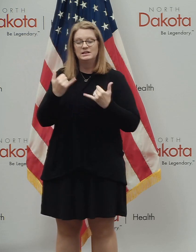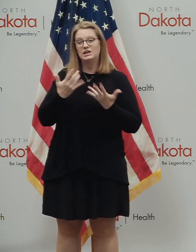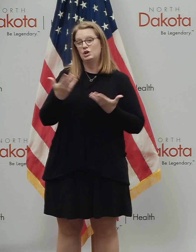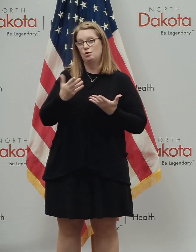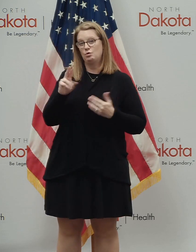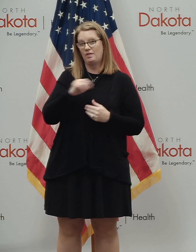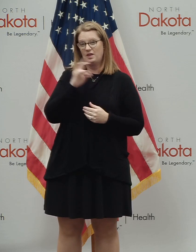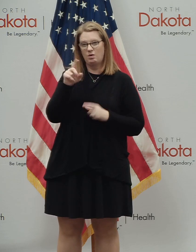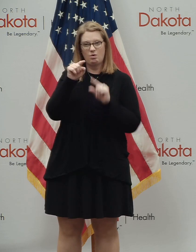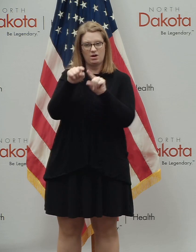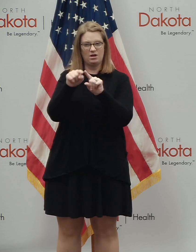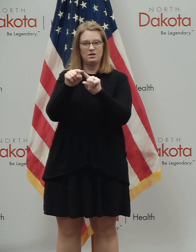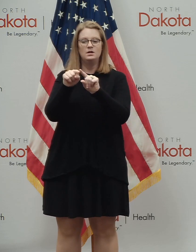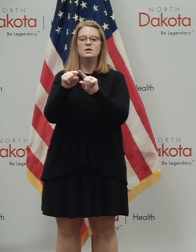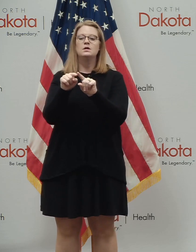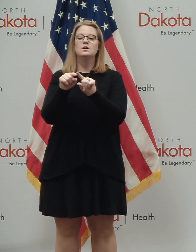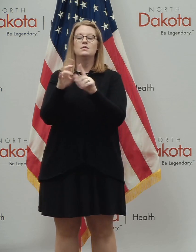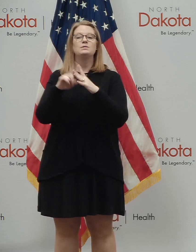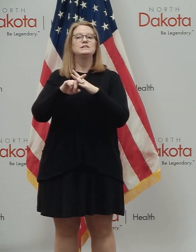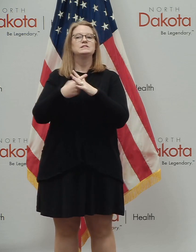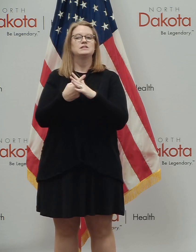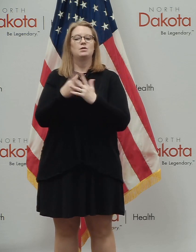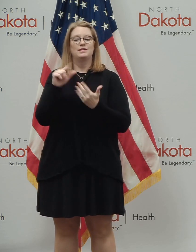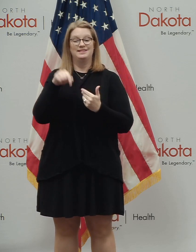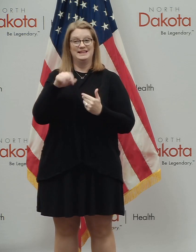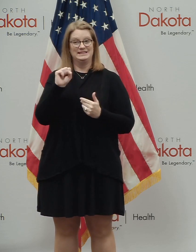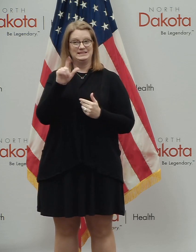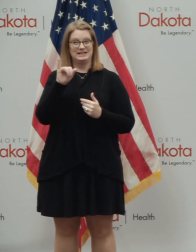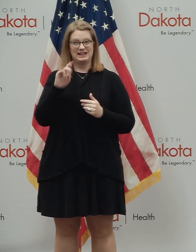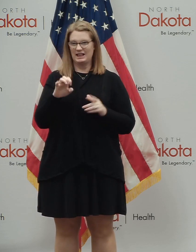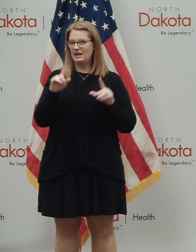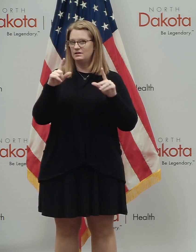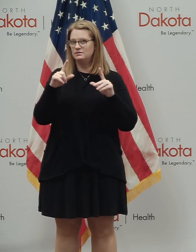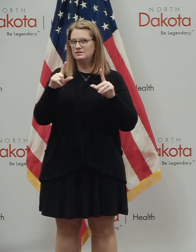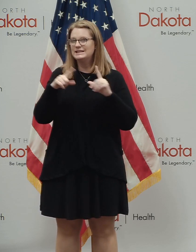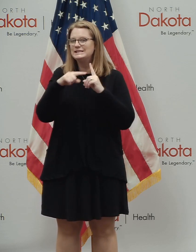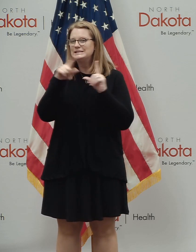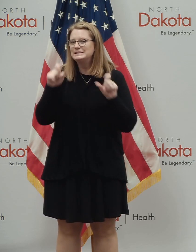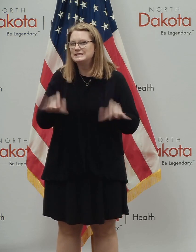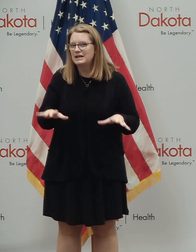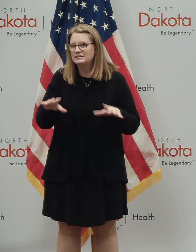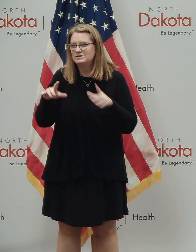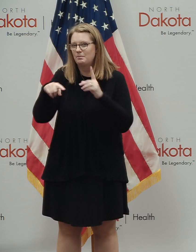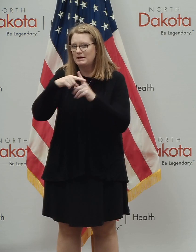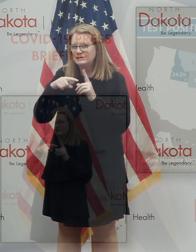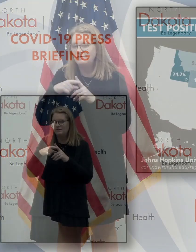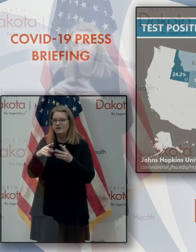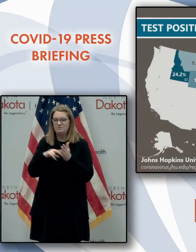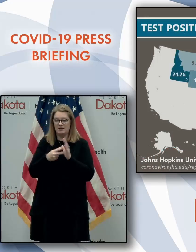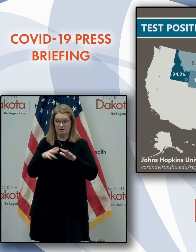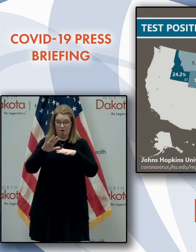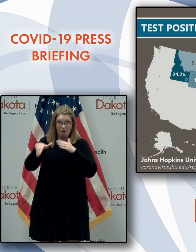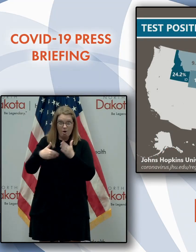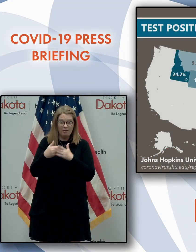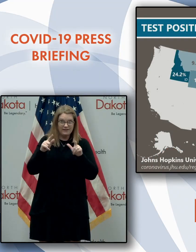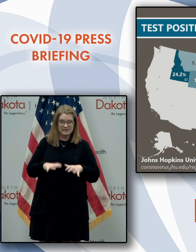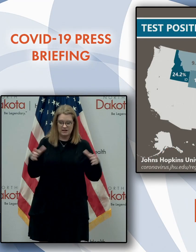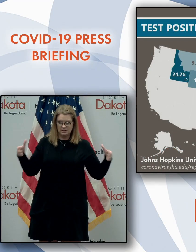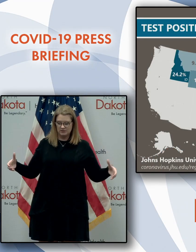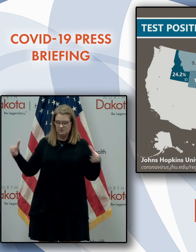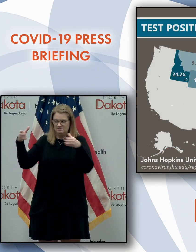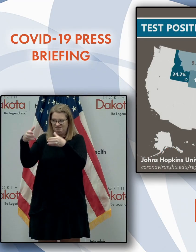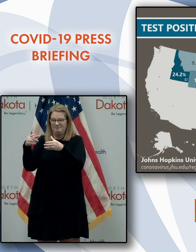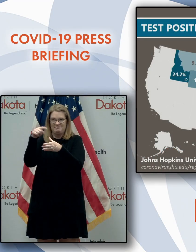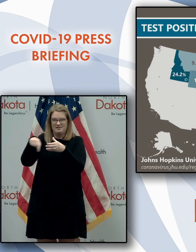Dakota, in terms of how we're doing. I'd like to start off with a slide in terms of test positivity for the region. Because again, as you remember